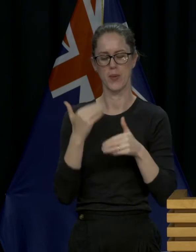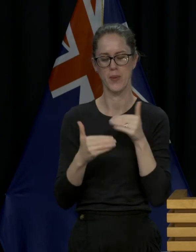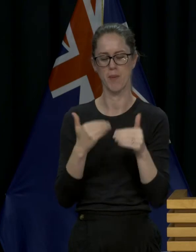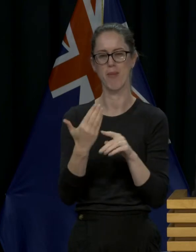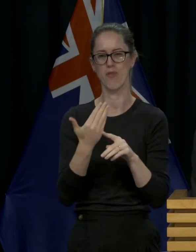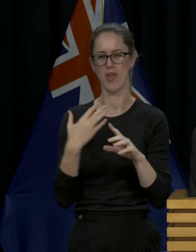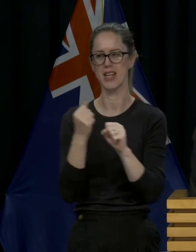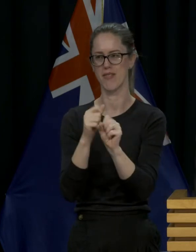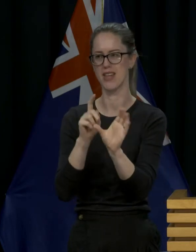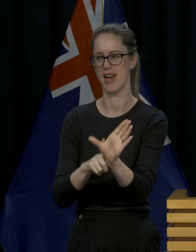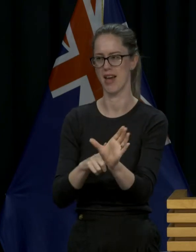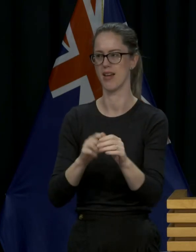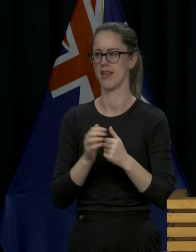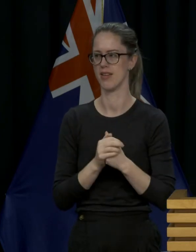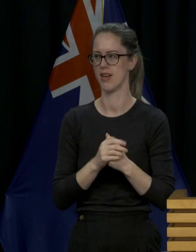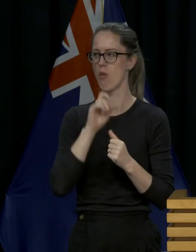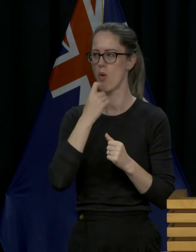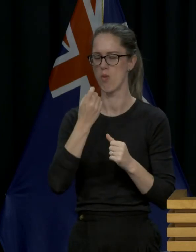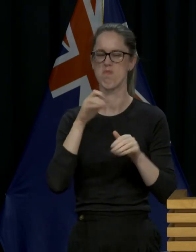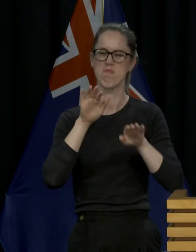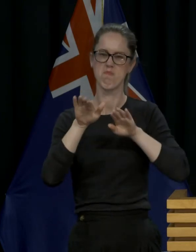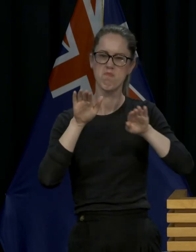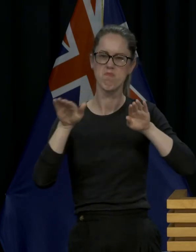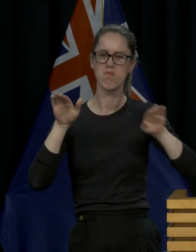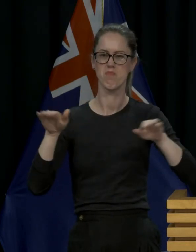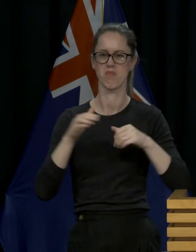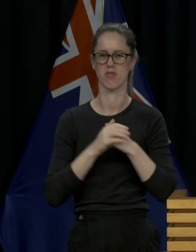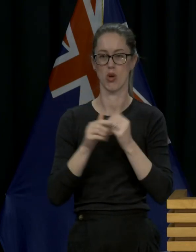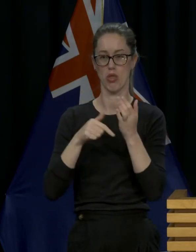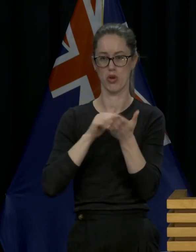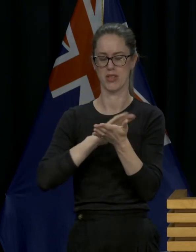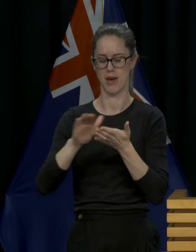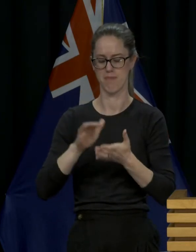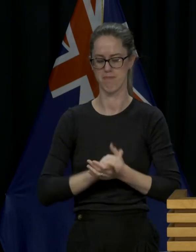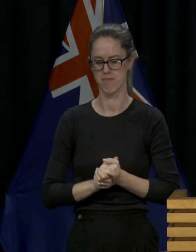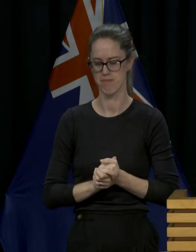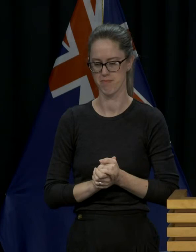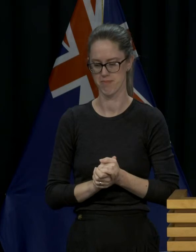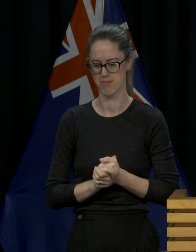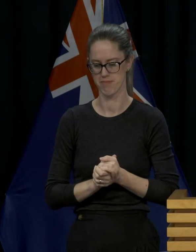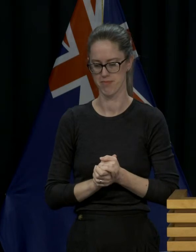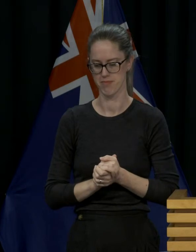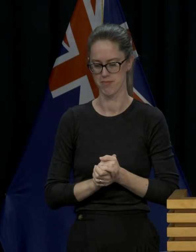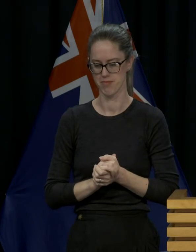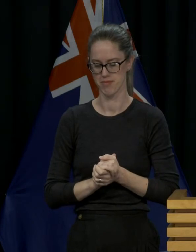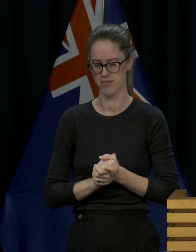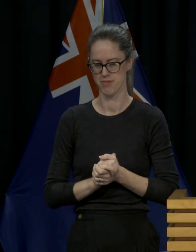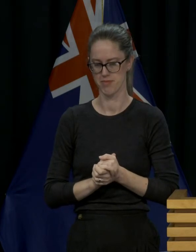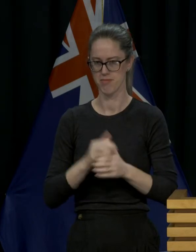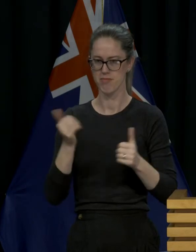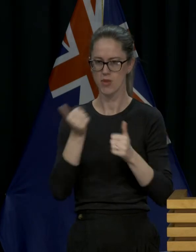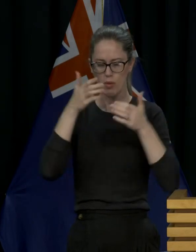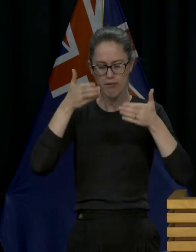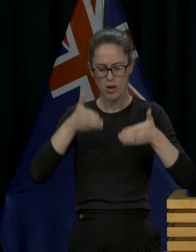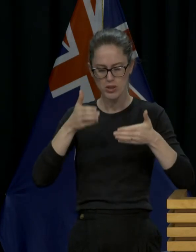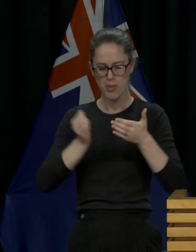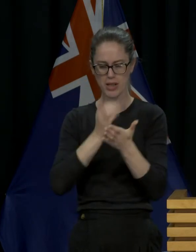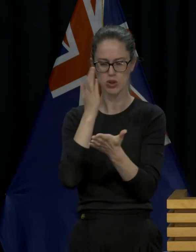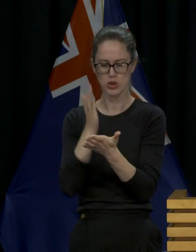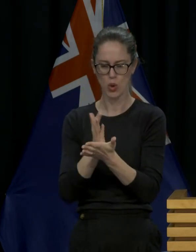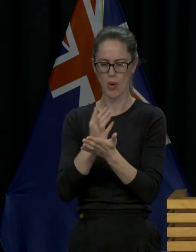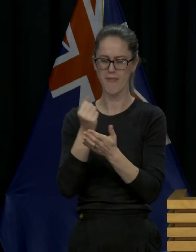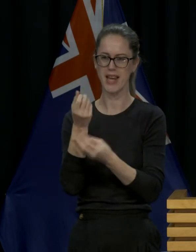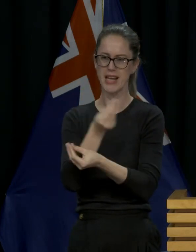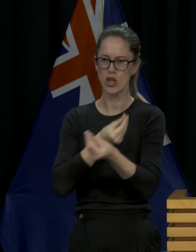end of the year, and again, as I say, I'll set out some of that on Thursday. But much of what we're focused on is making sure that we've got